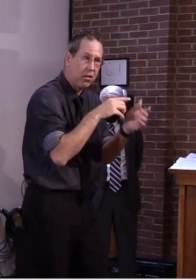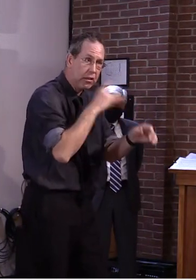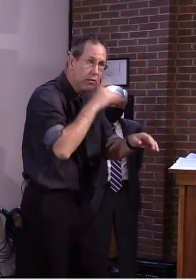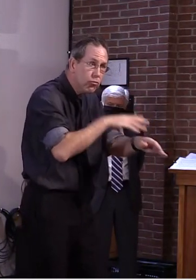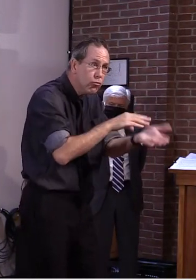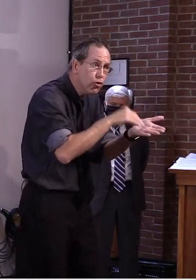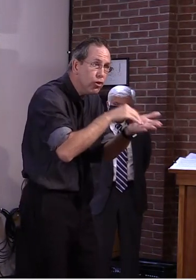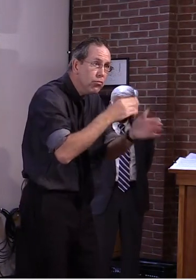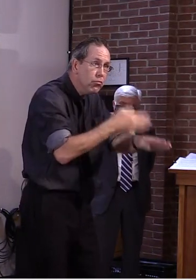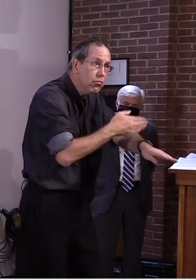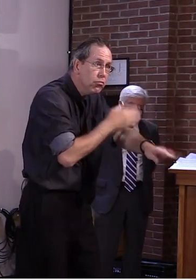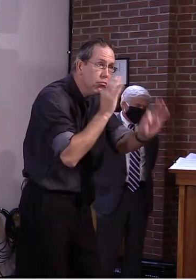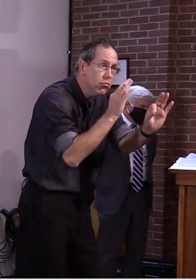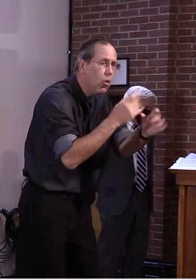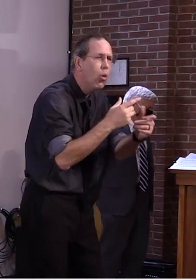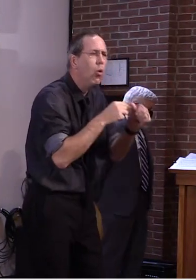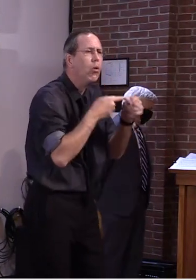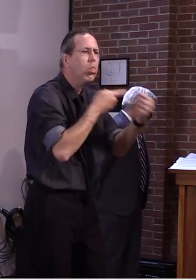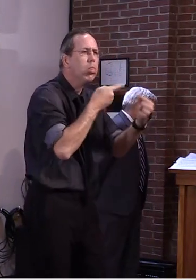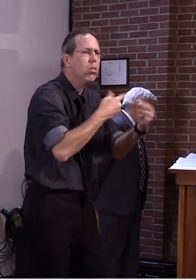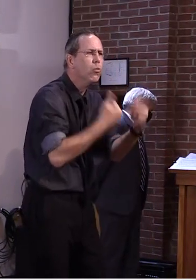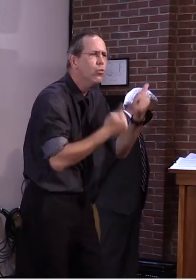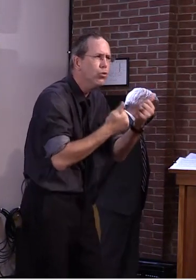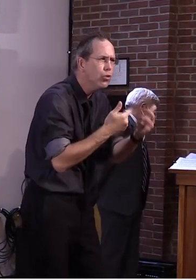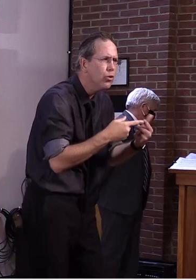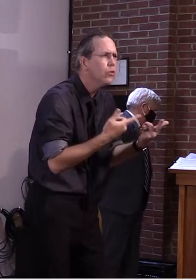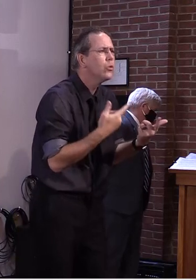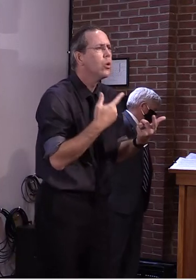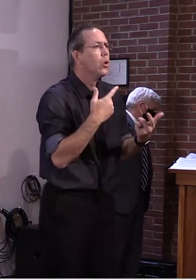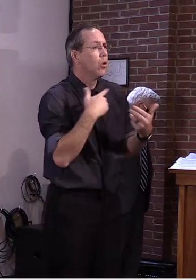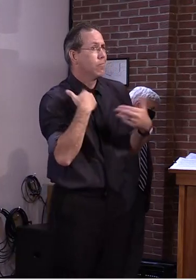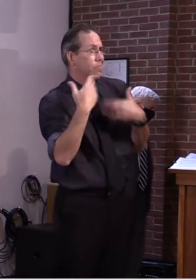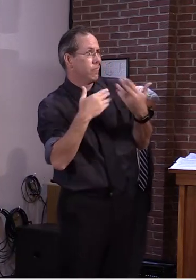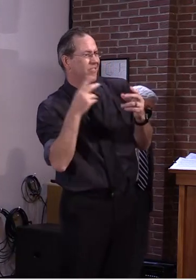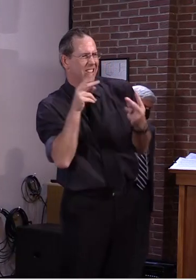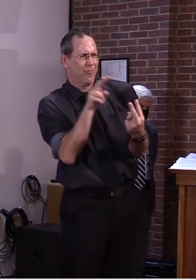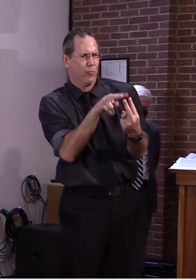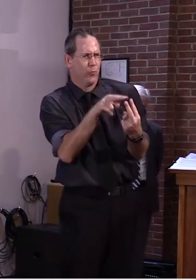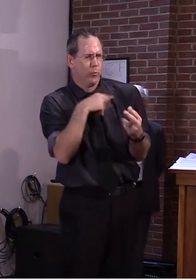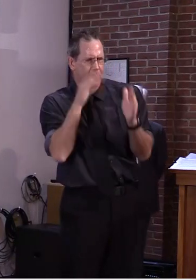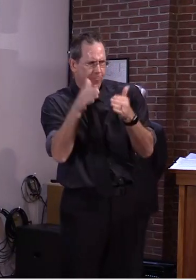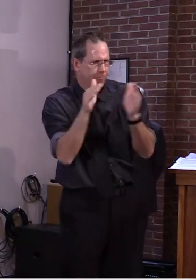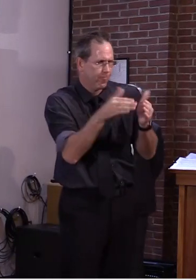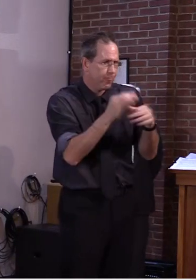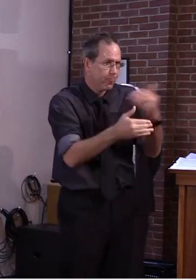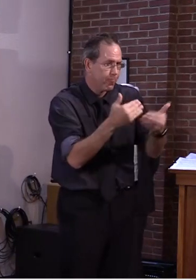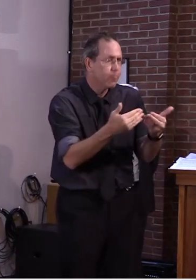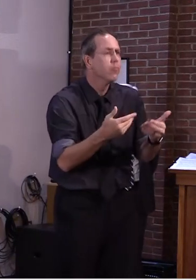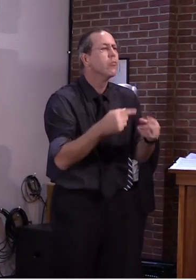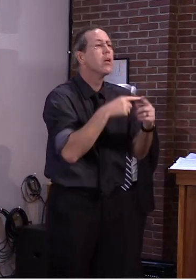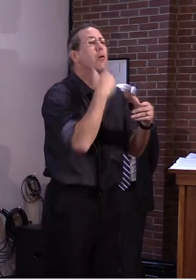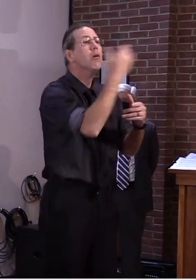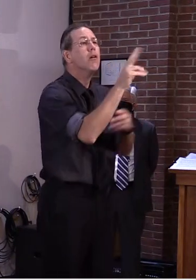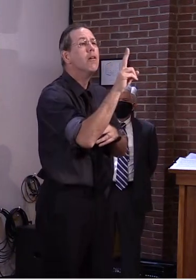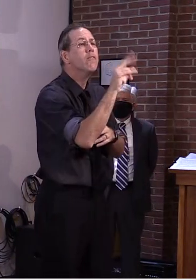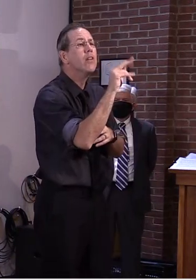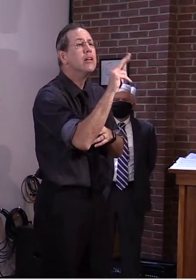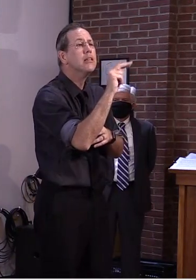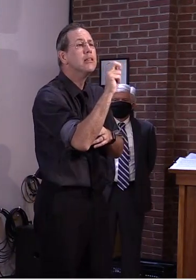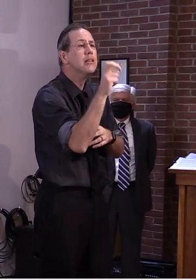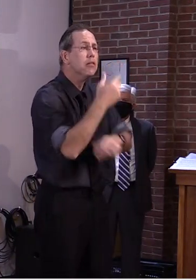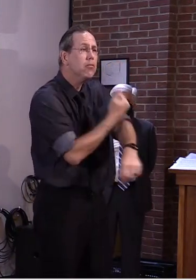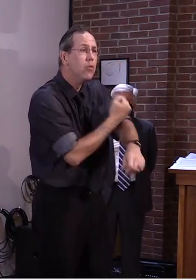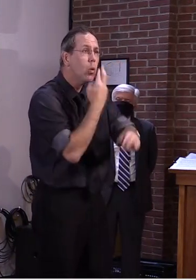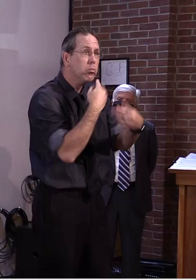vaccine and eventually moving into a recovery phase of this emergency, we will also begin to work in describing the strategic implications of this emergency on